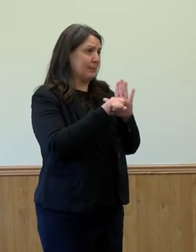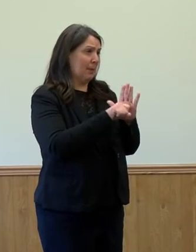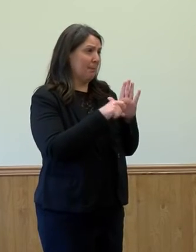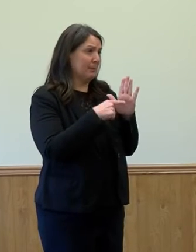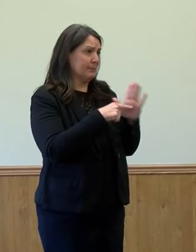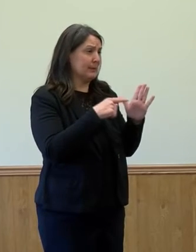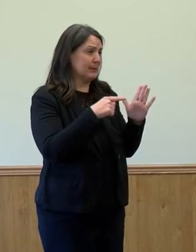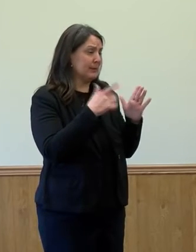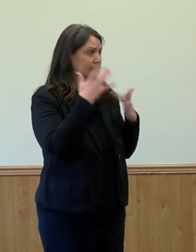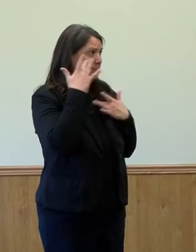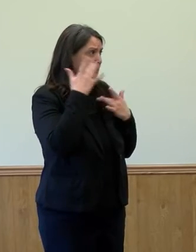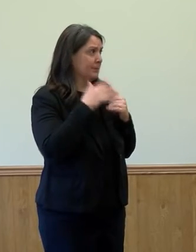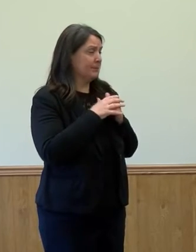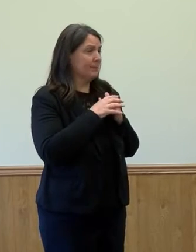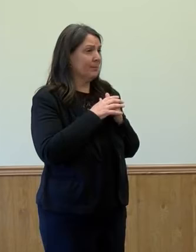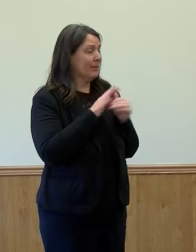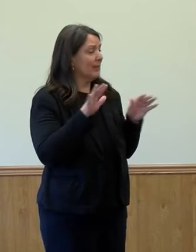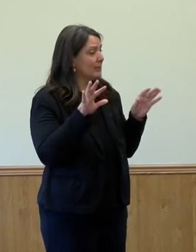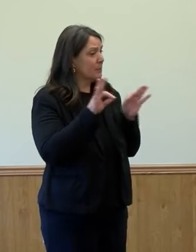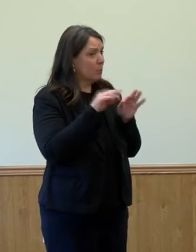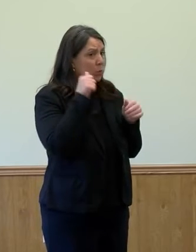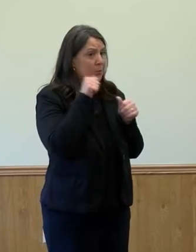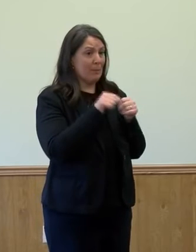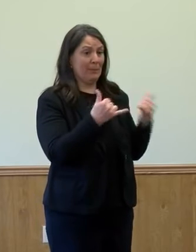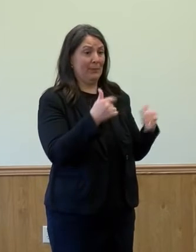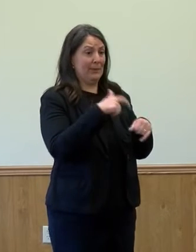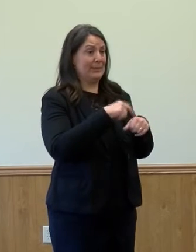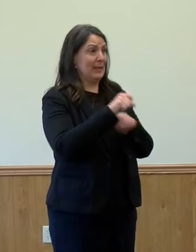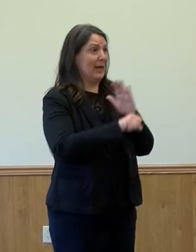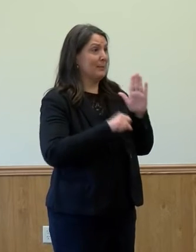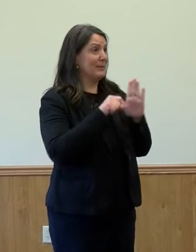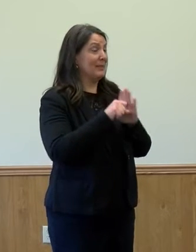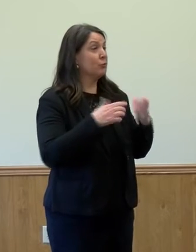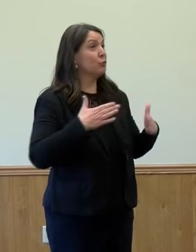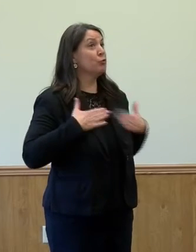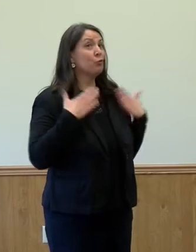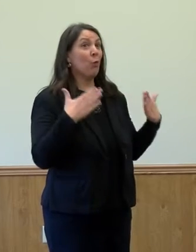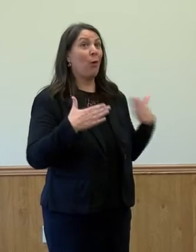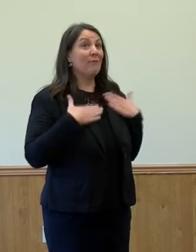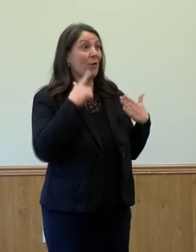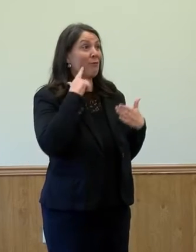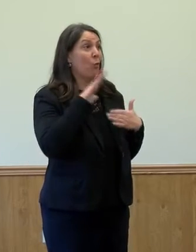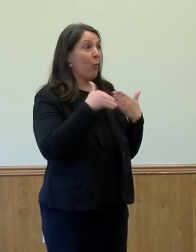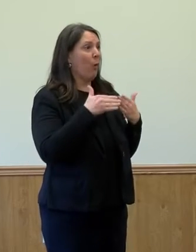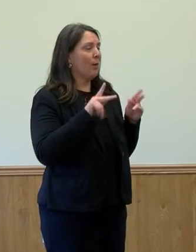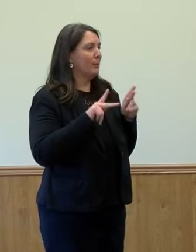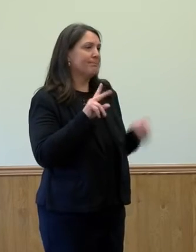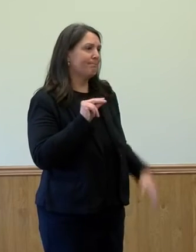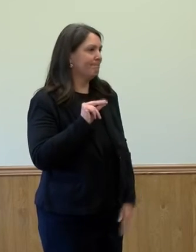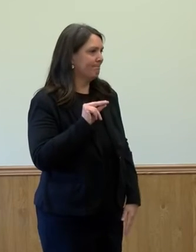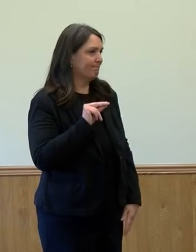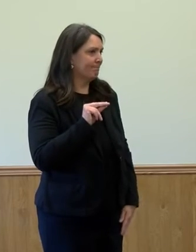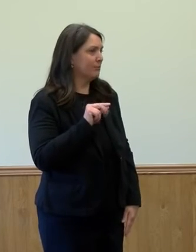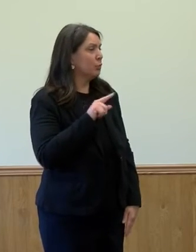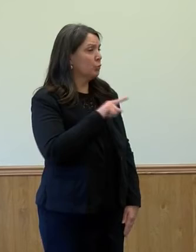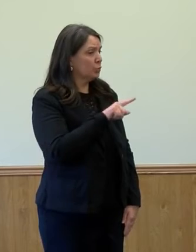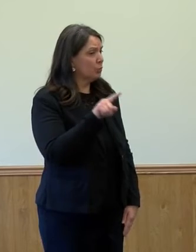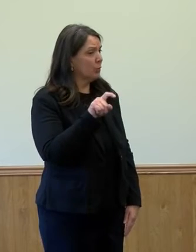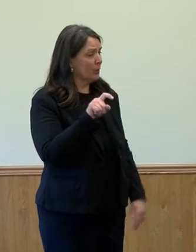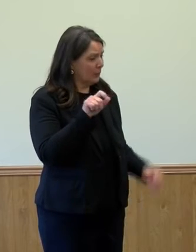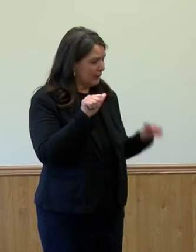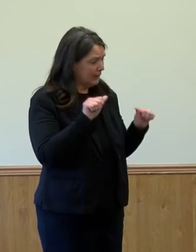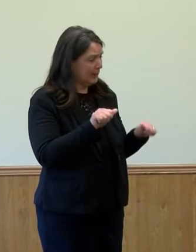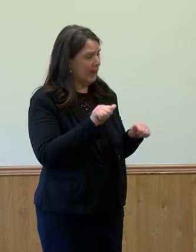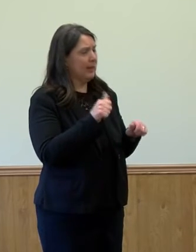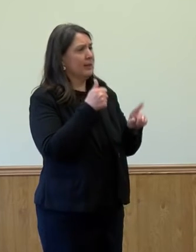numbers serve as an important reminder that this season is not joyful for all. There are many self-care tips that can help those with mental